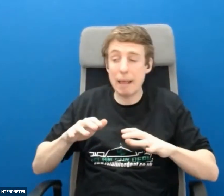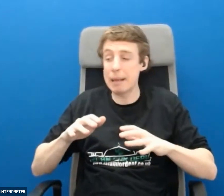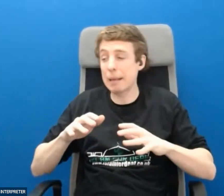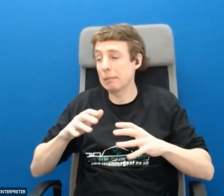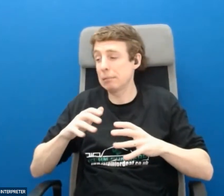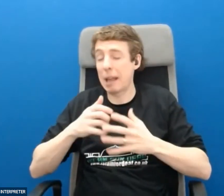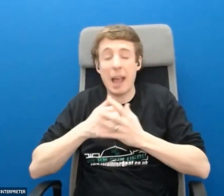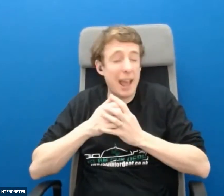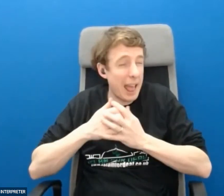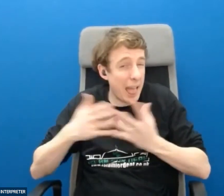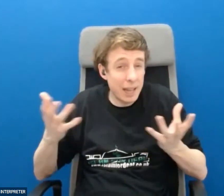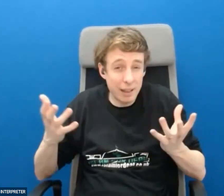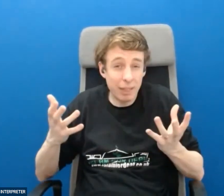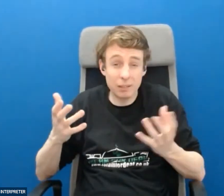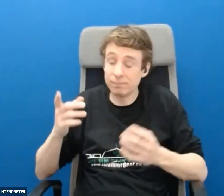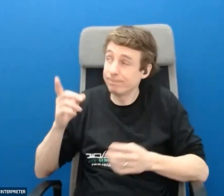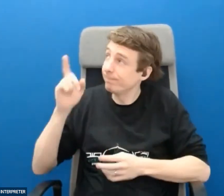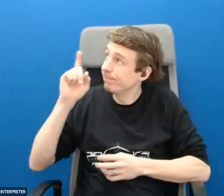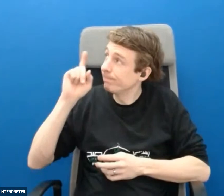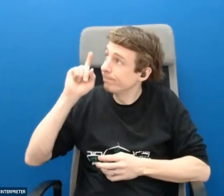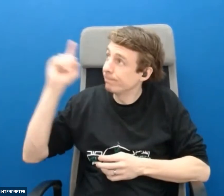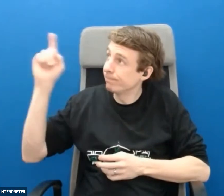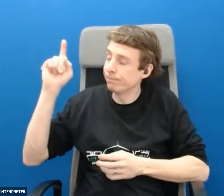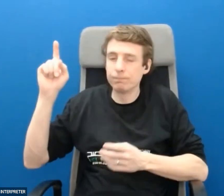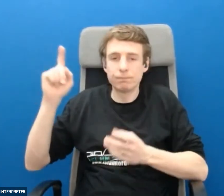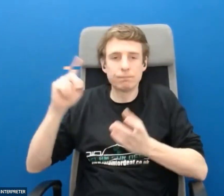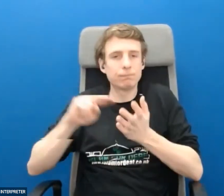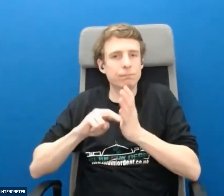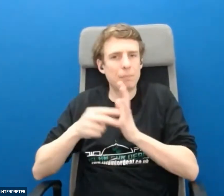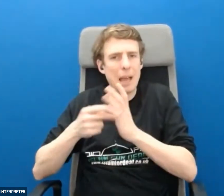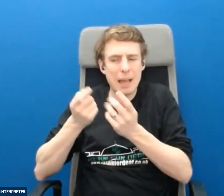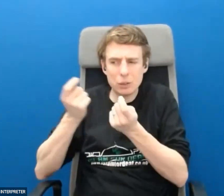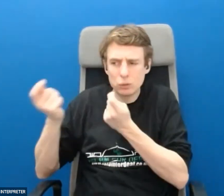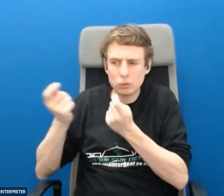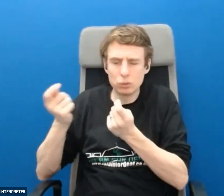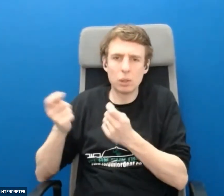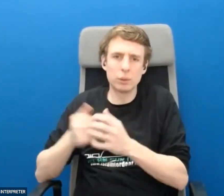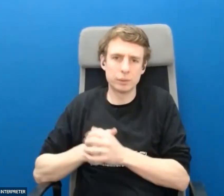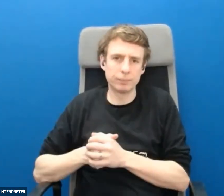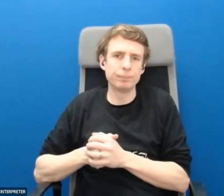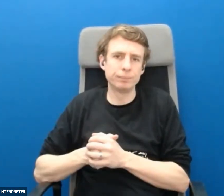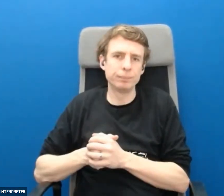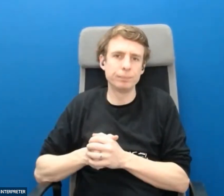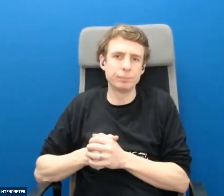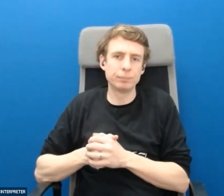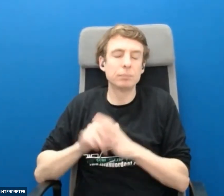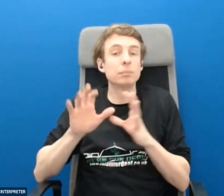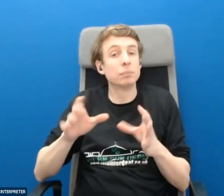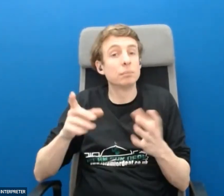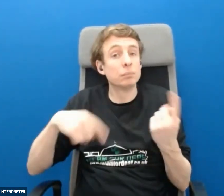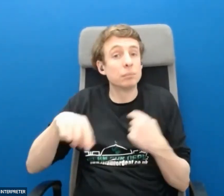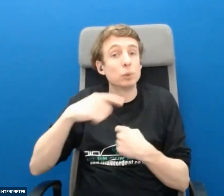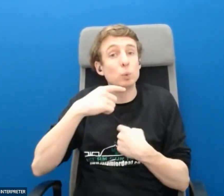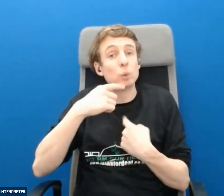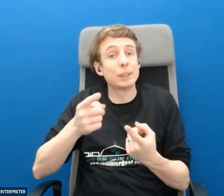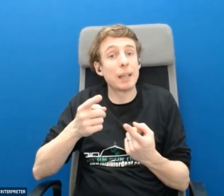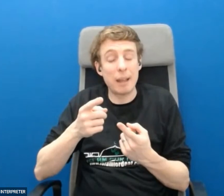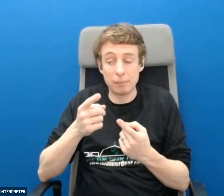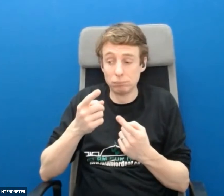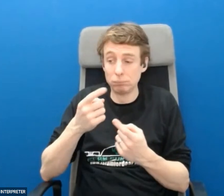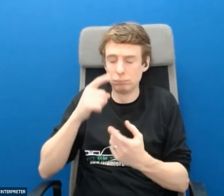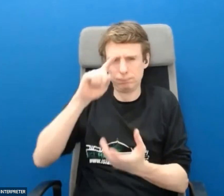that we believe in Allah's lordship, it means that we believe and we affirm these three things. And the evidence of